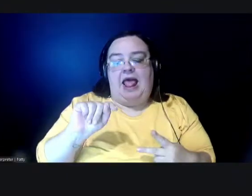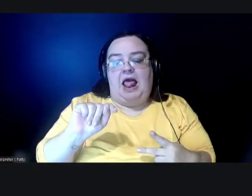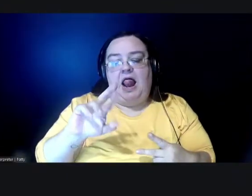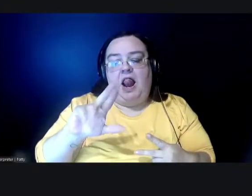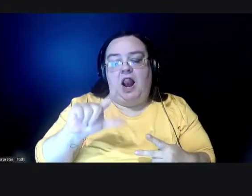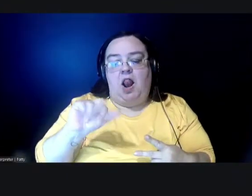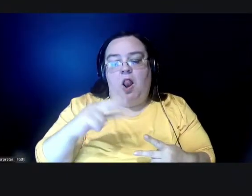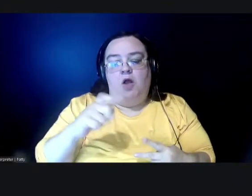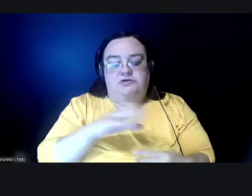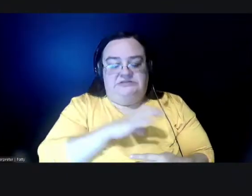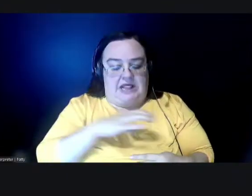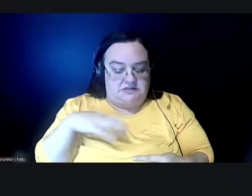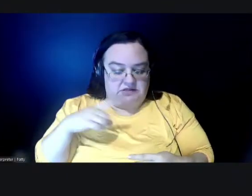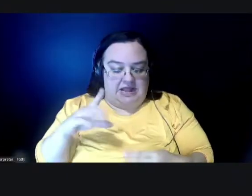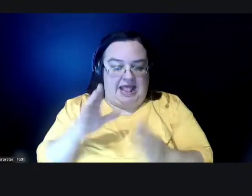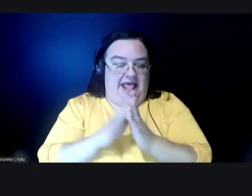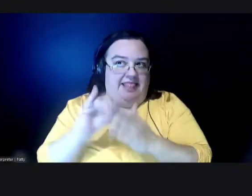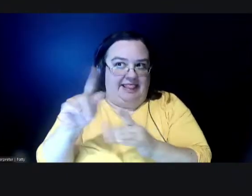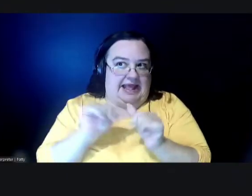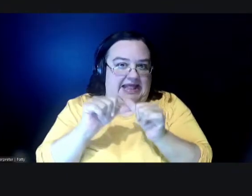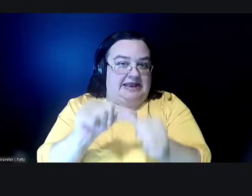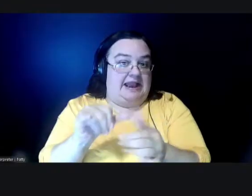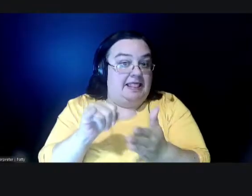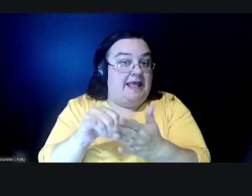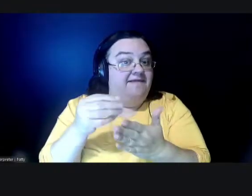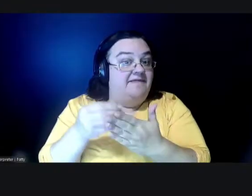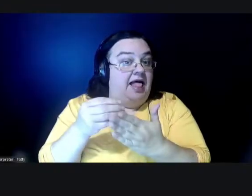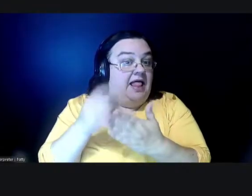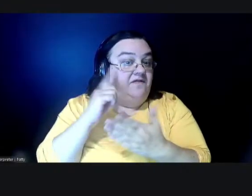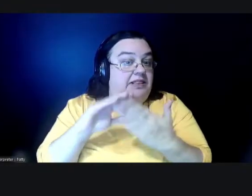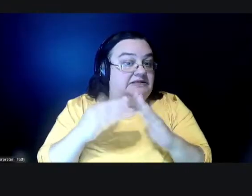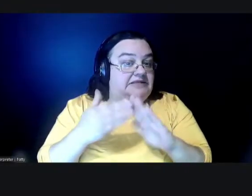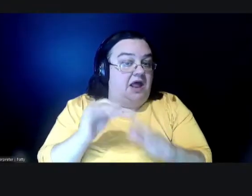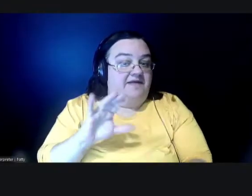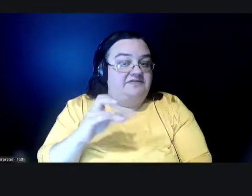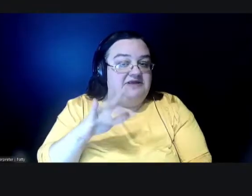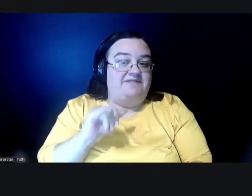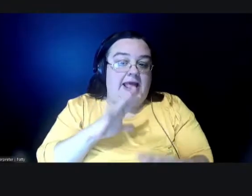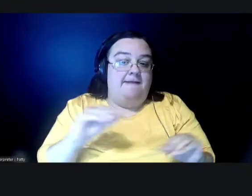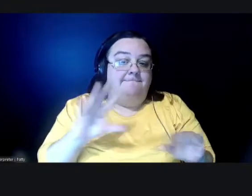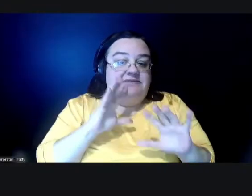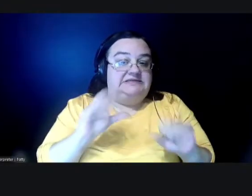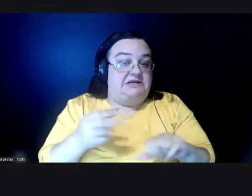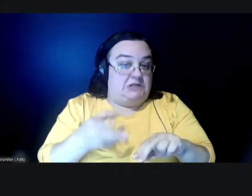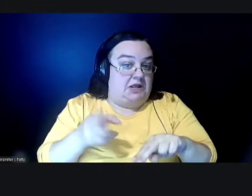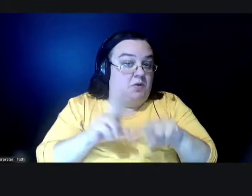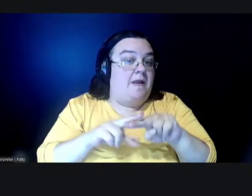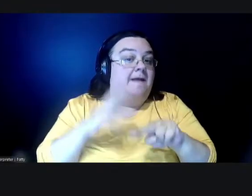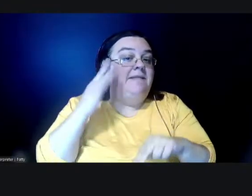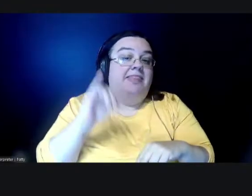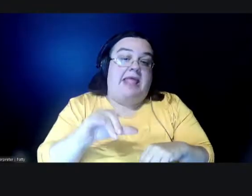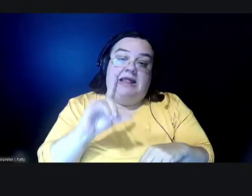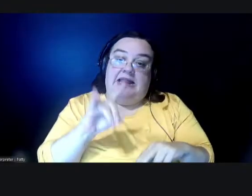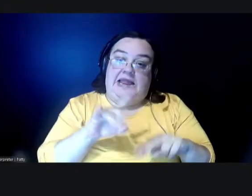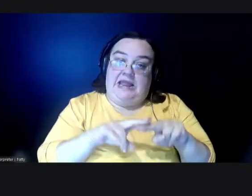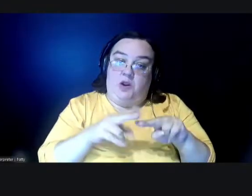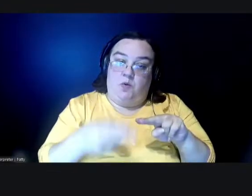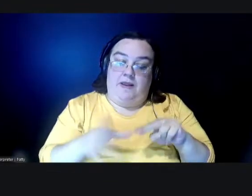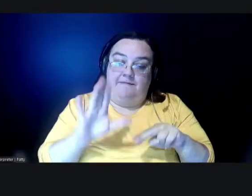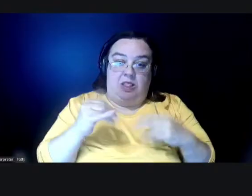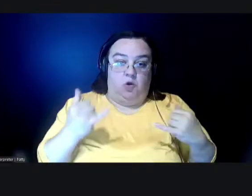that they continue that fund for the town of Cheverly and potentially increase it because it was decreased by the current chair this